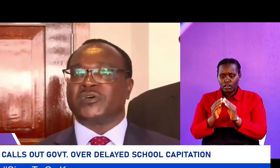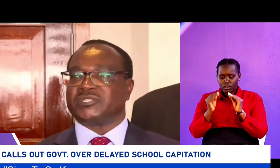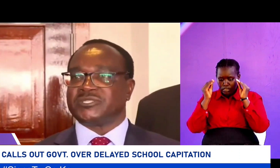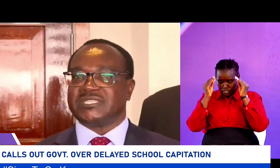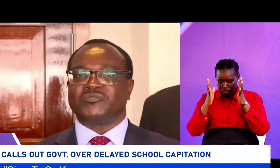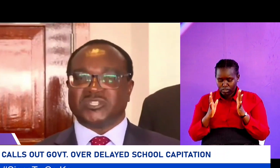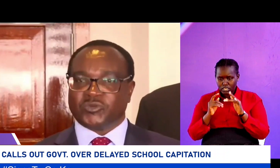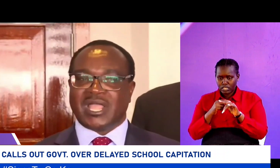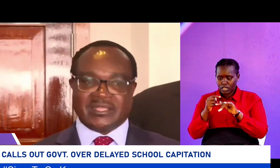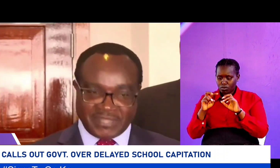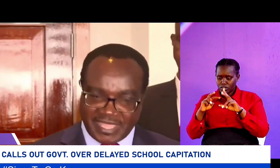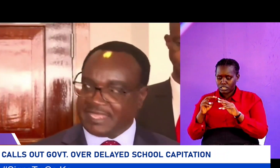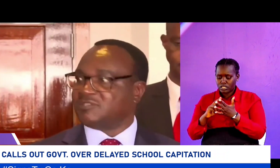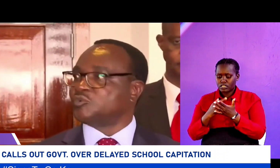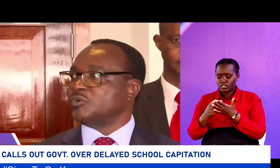for resources to ensure that they are in school.